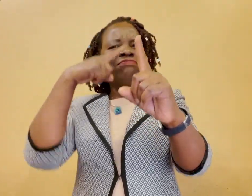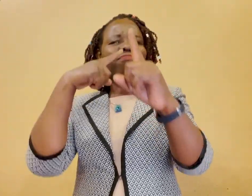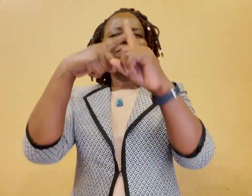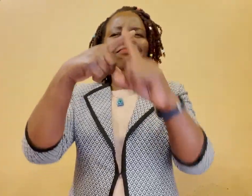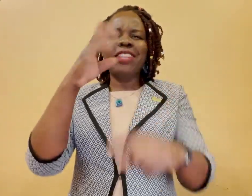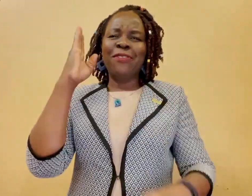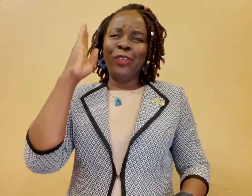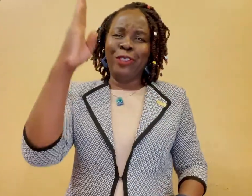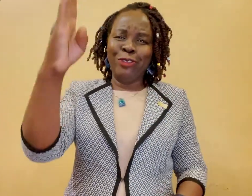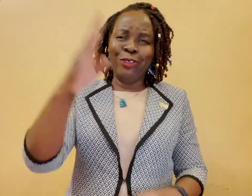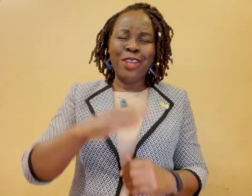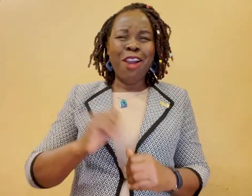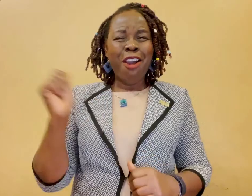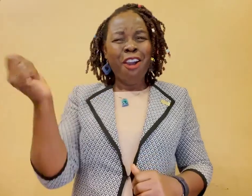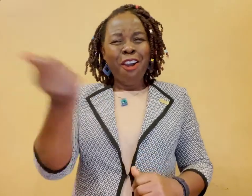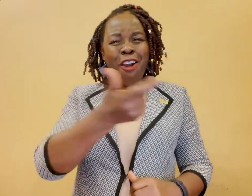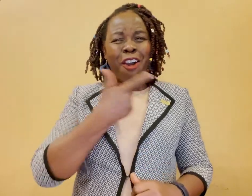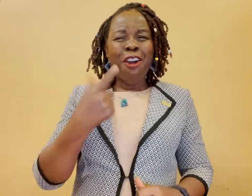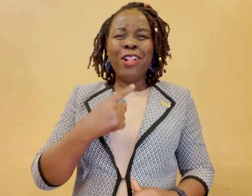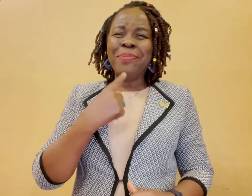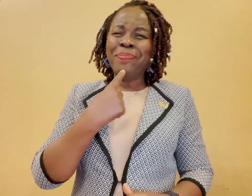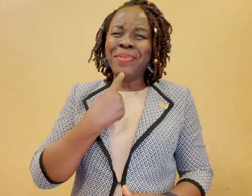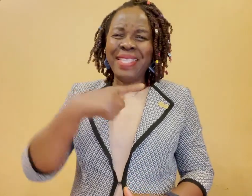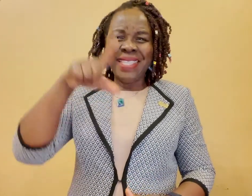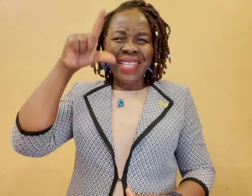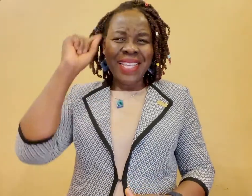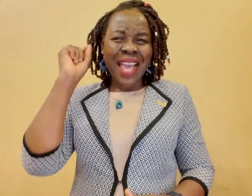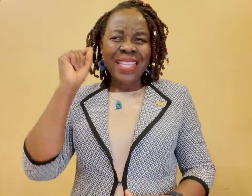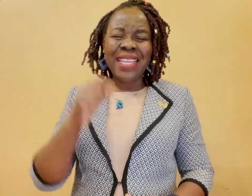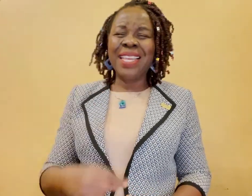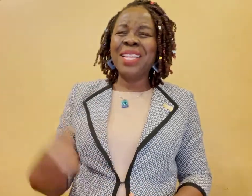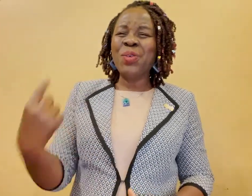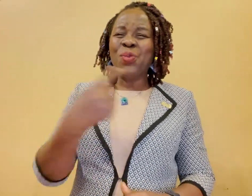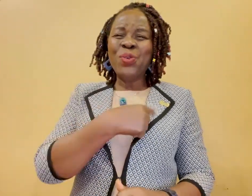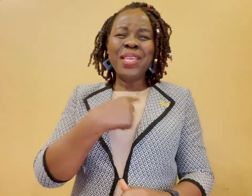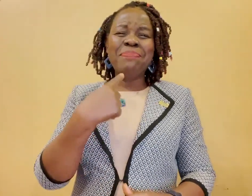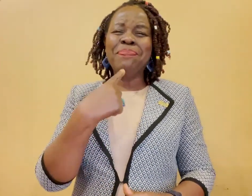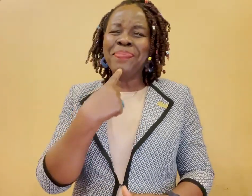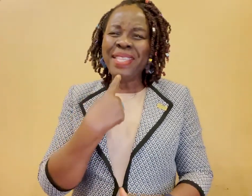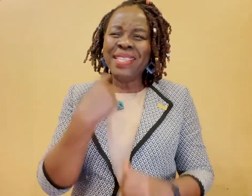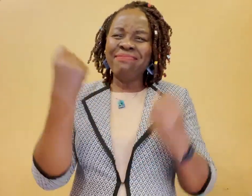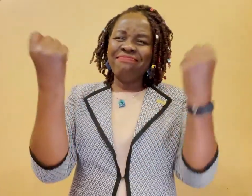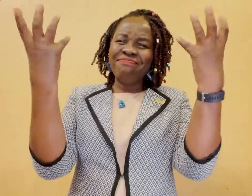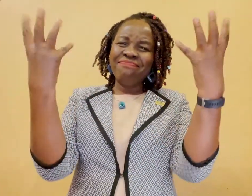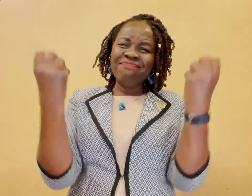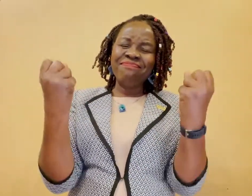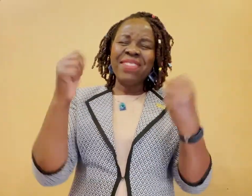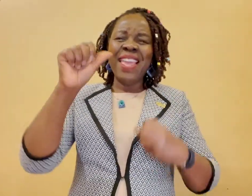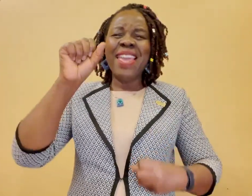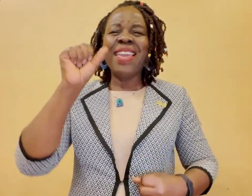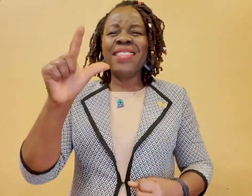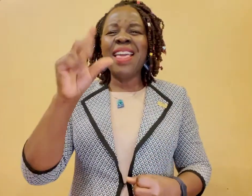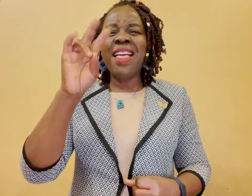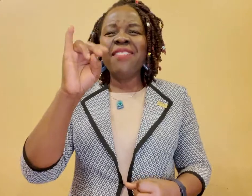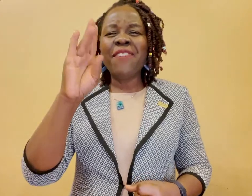for the best future possible. We all miss Gallaudet. We miss our ASL